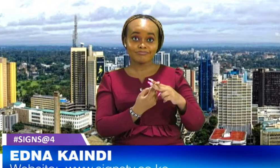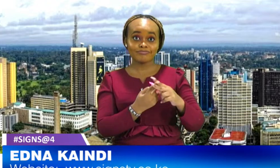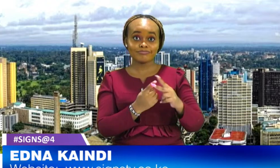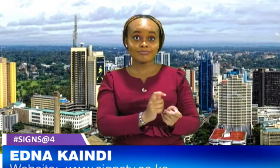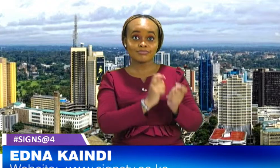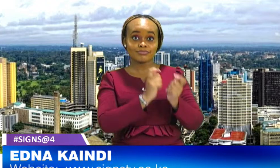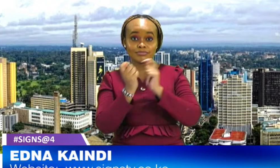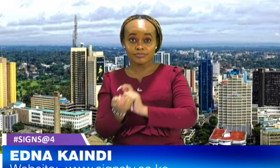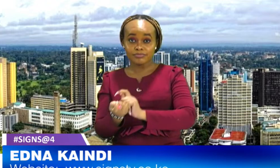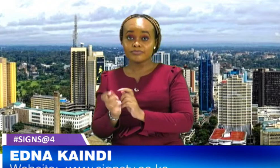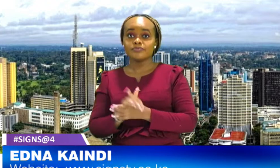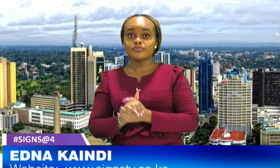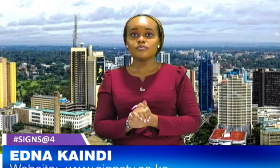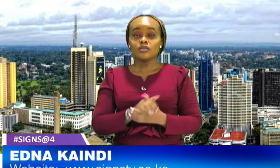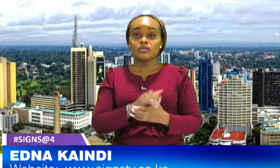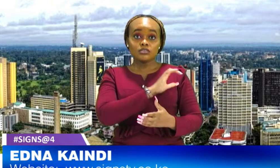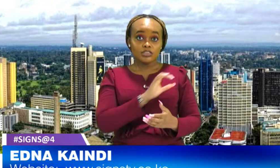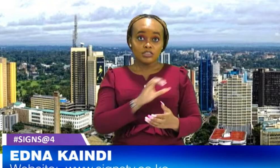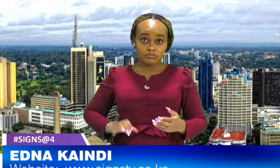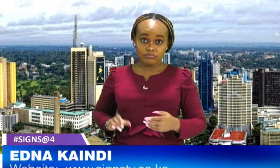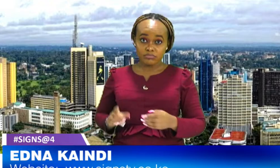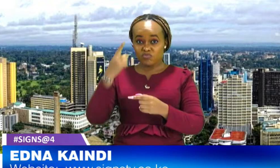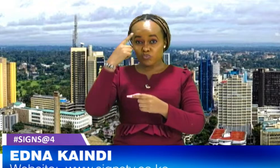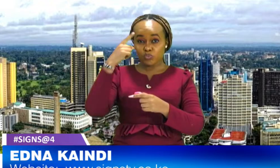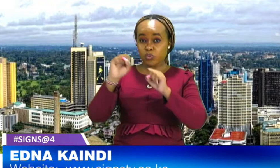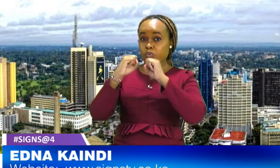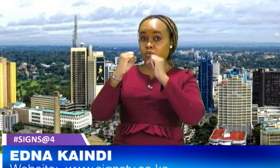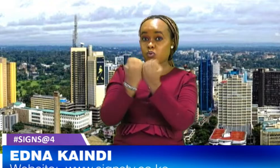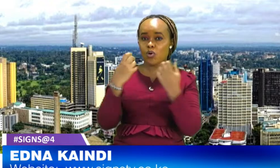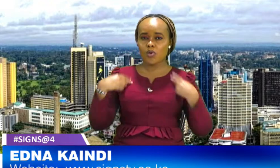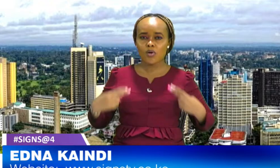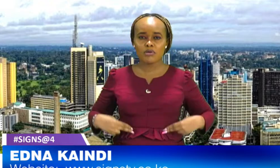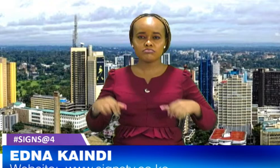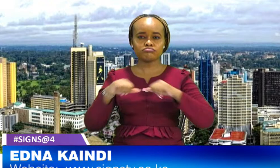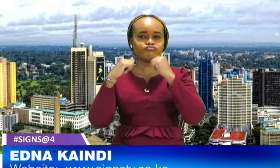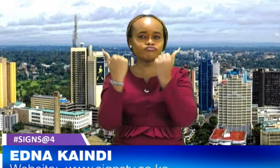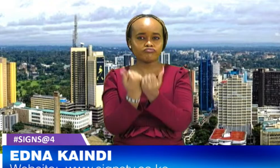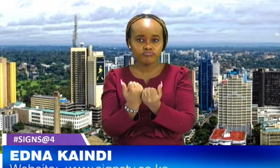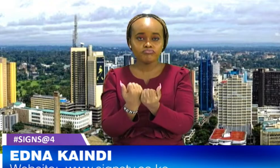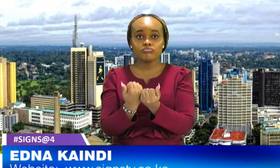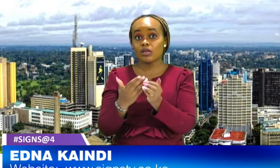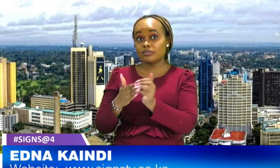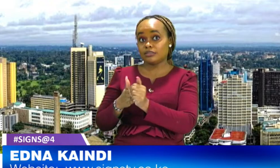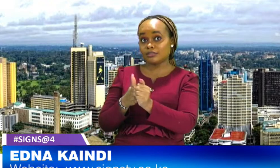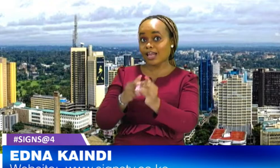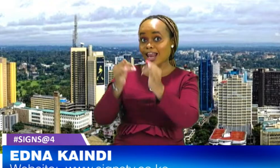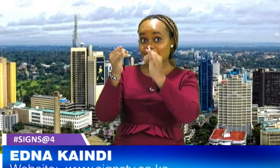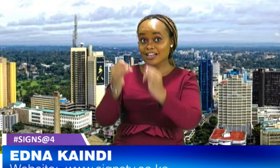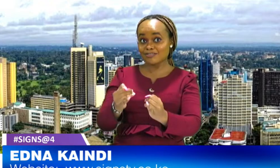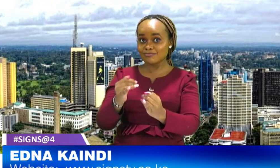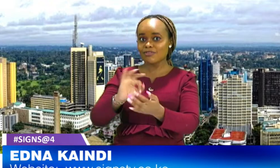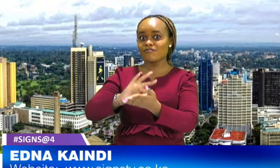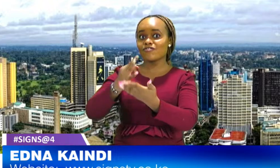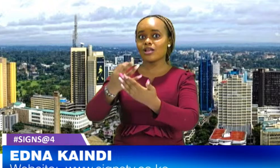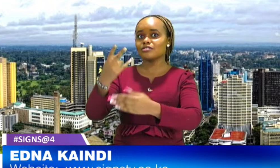Health Cabinet Secretary Susan Nakumincha on Tuesday inaugurated the Transition